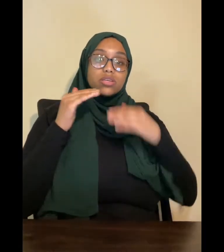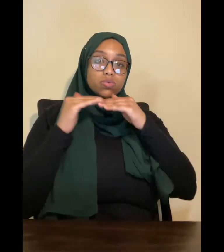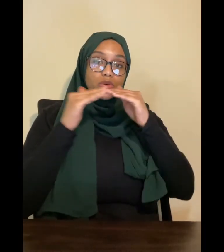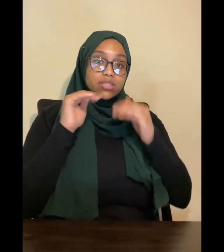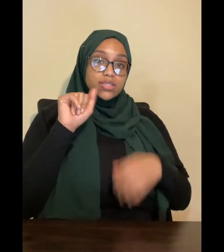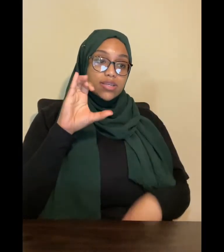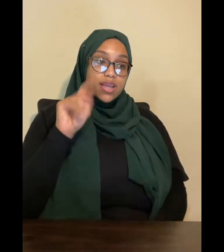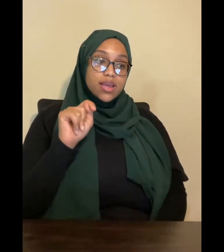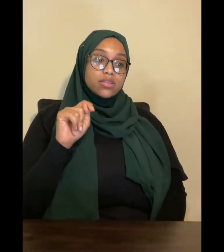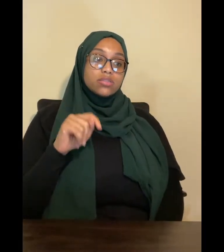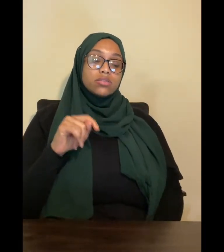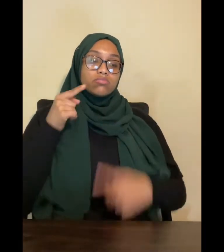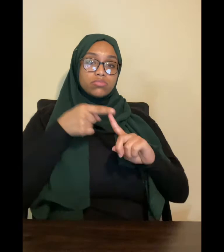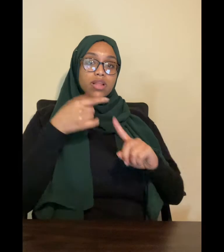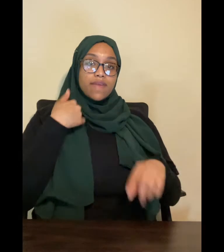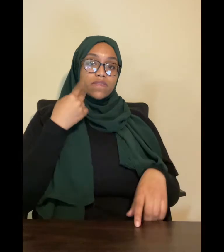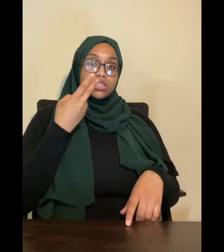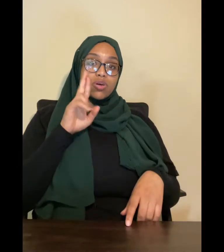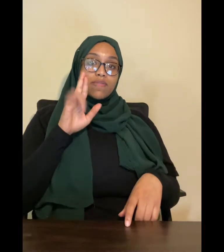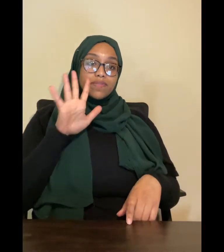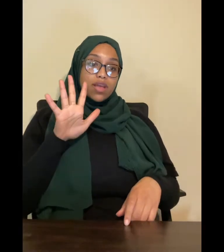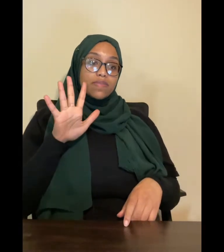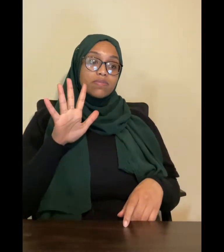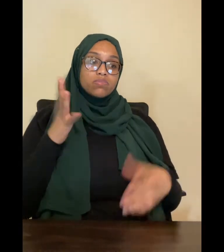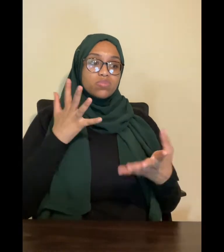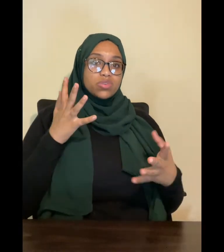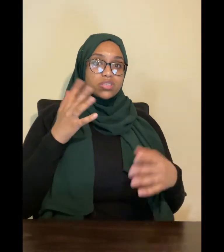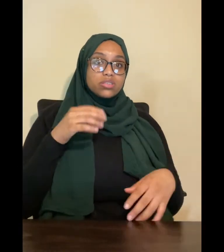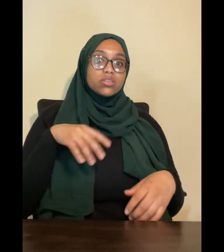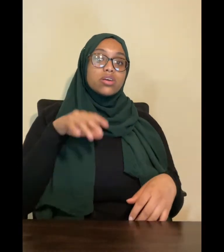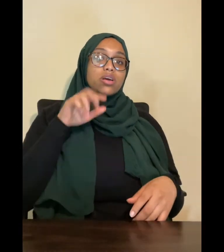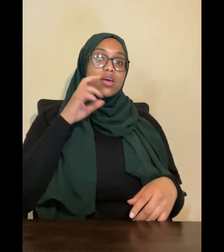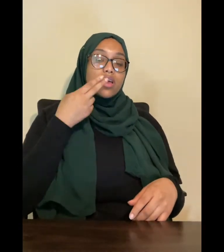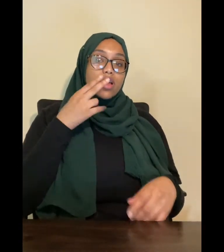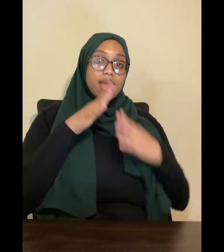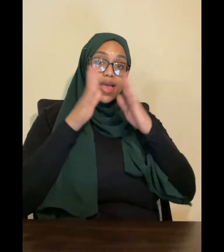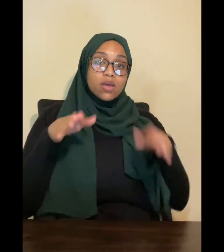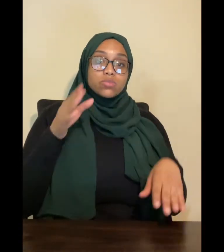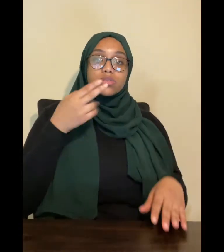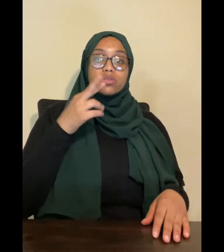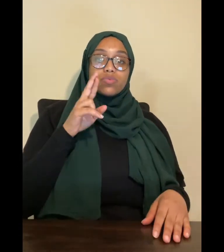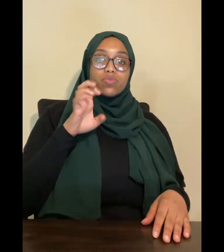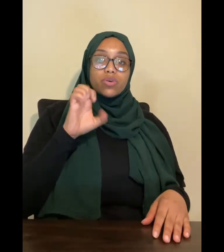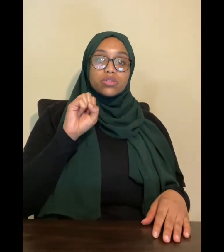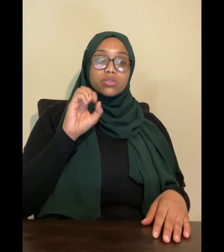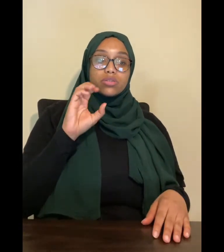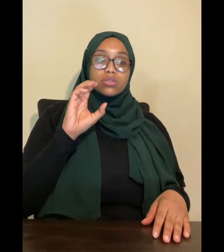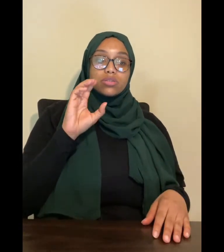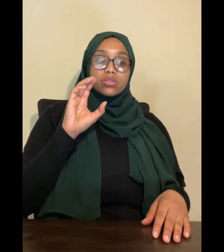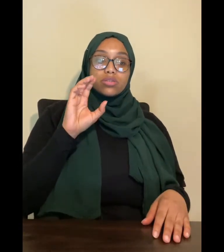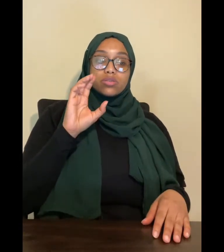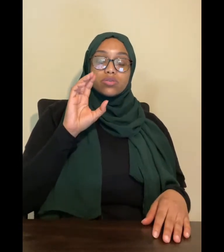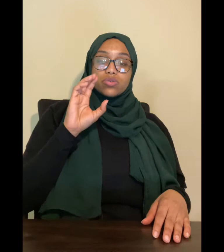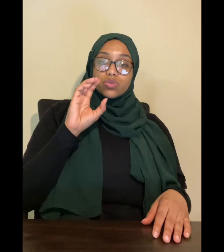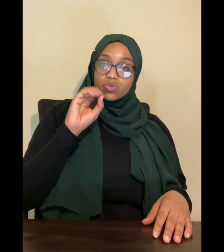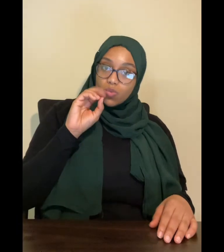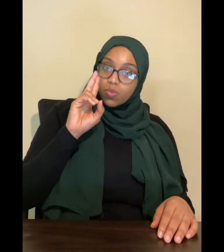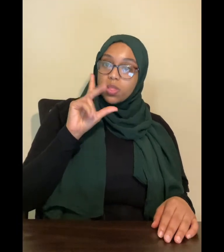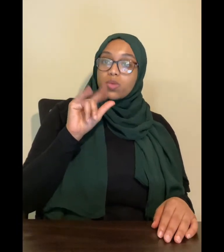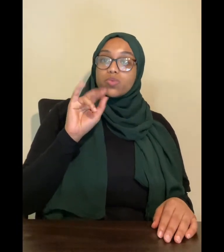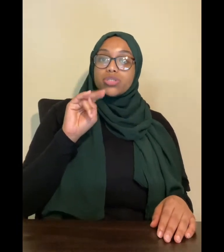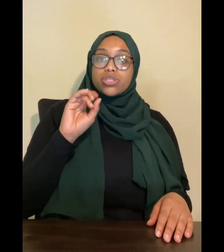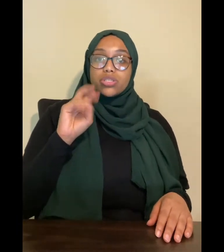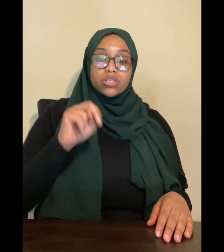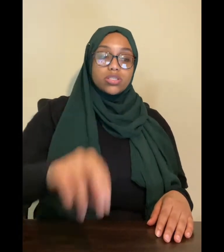5, House Resolution number 5, which makes it the fifth bill introduced in